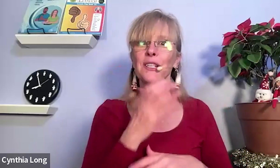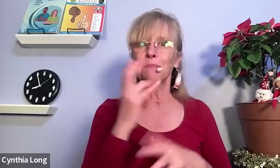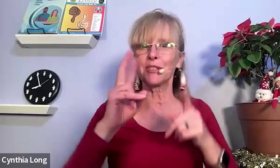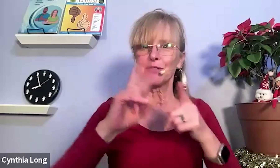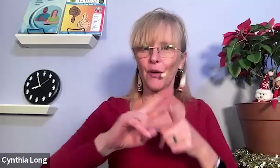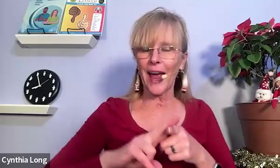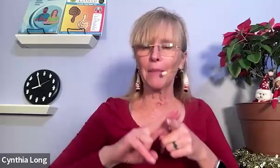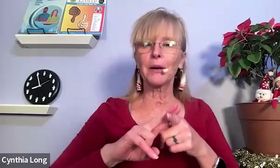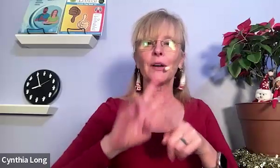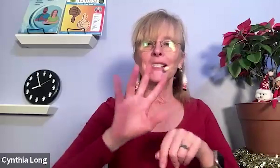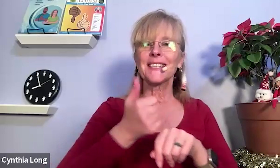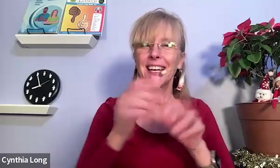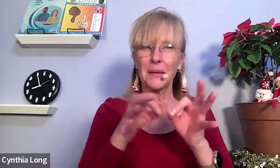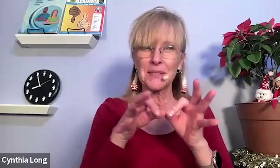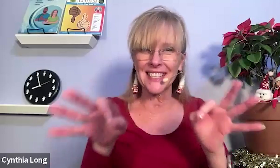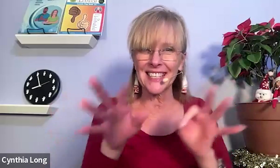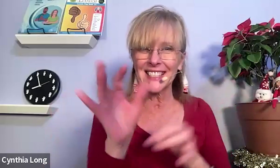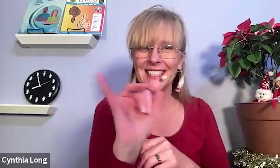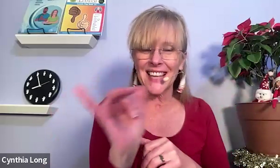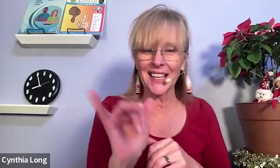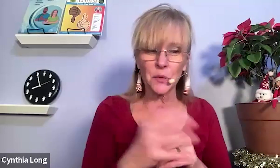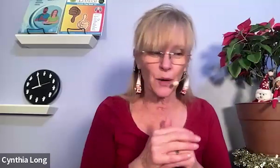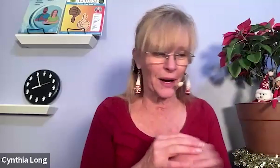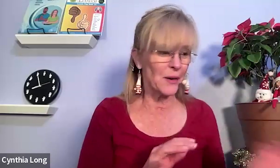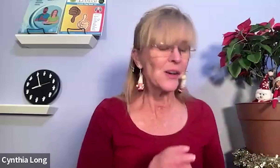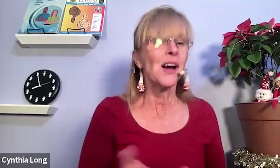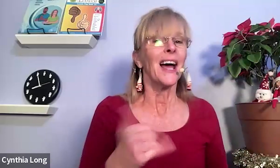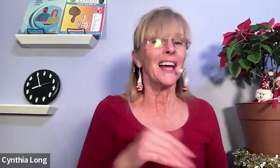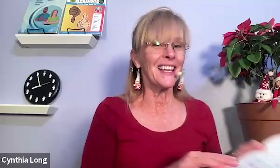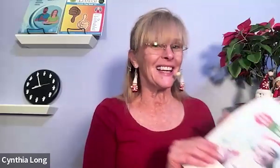Christmas vocabulary, setting up sentences as well. And